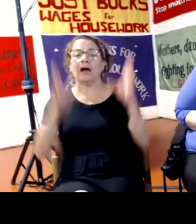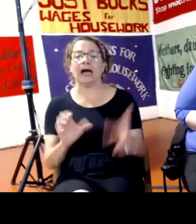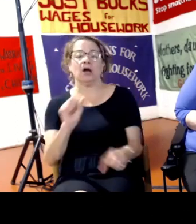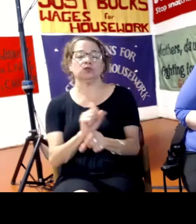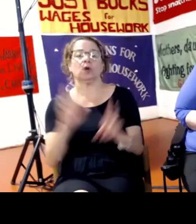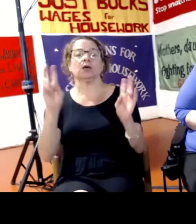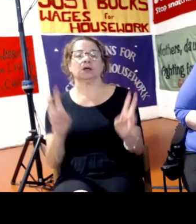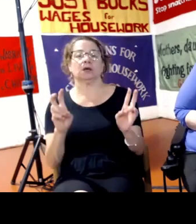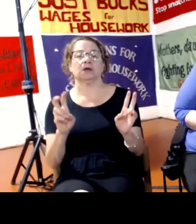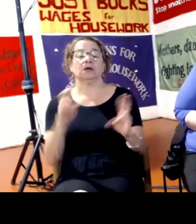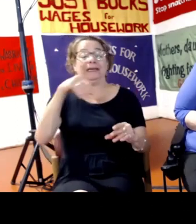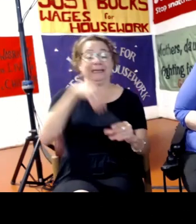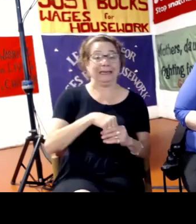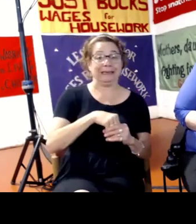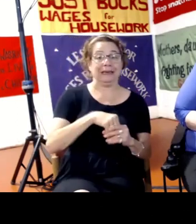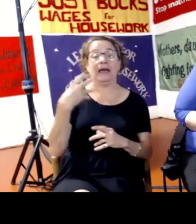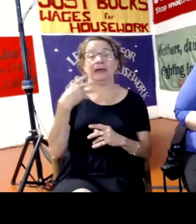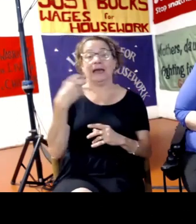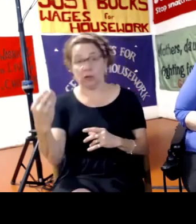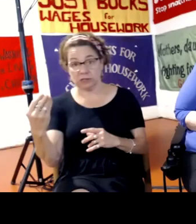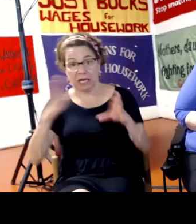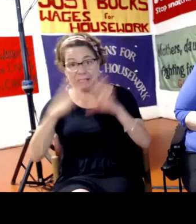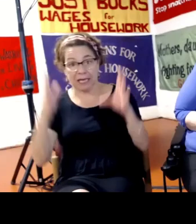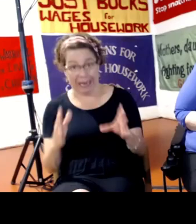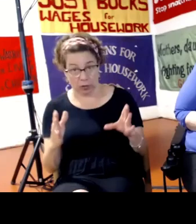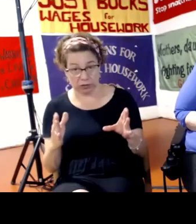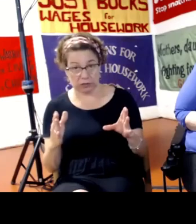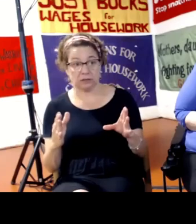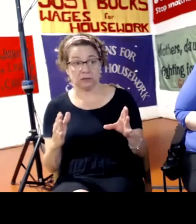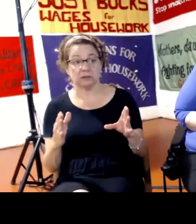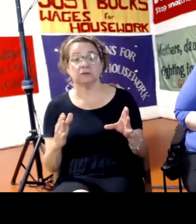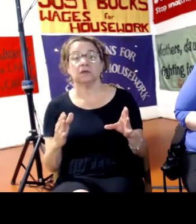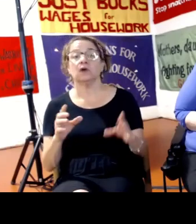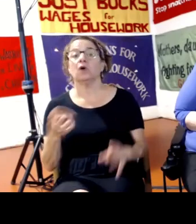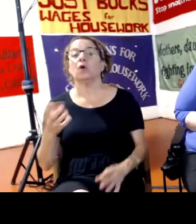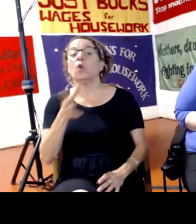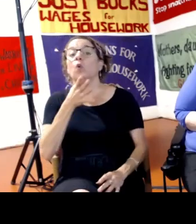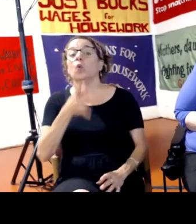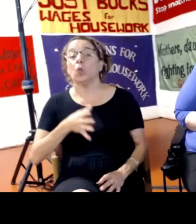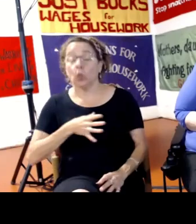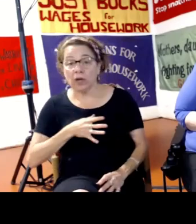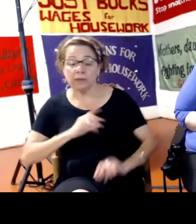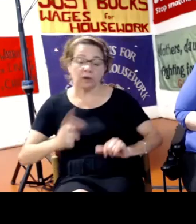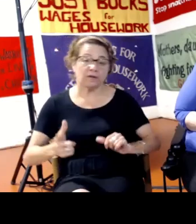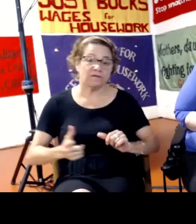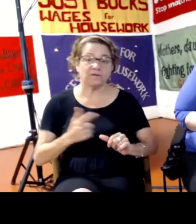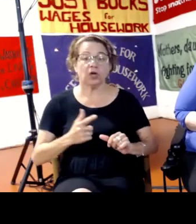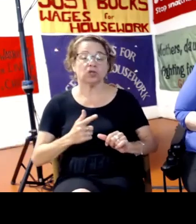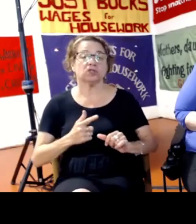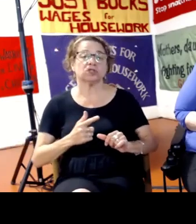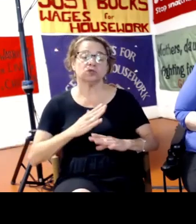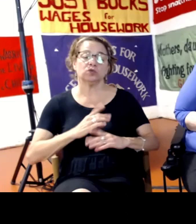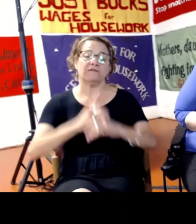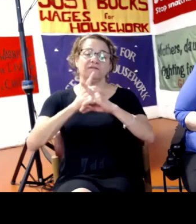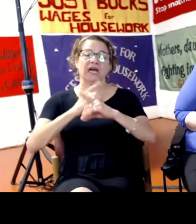is done both outside and inside the home. We women are the first to defend and